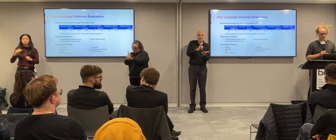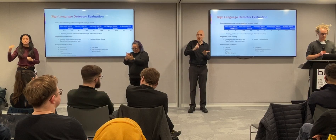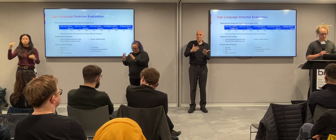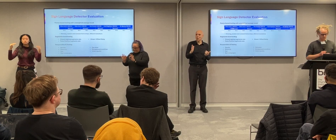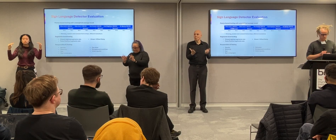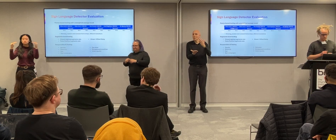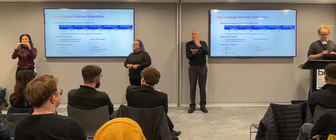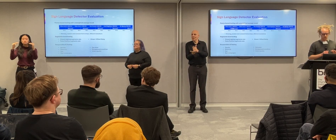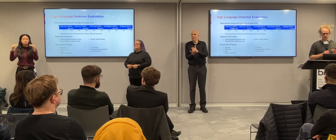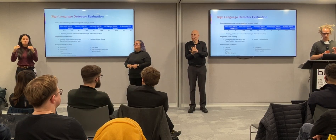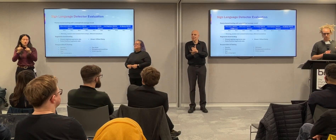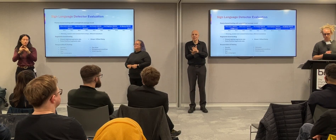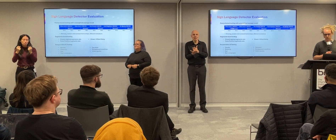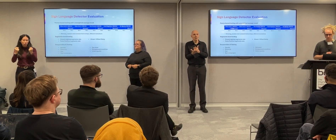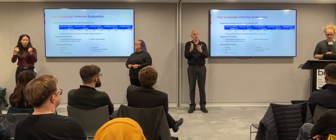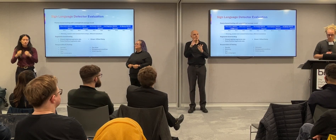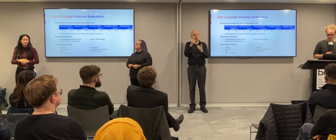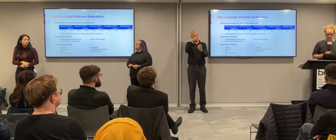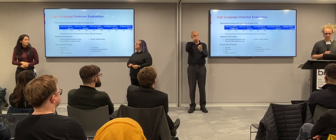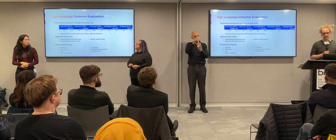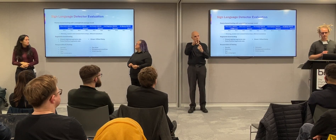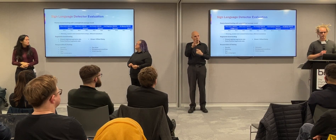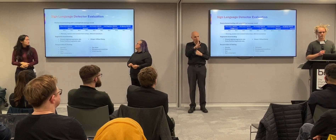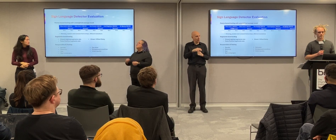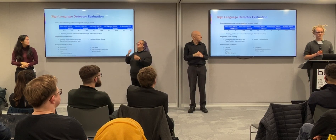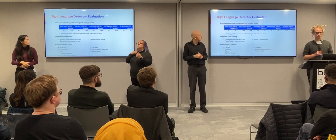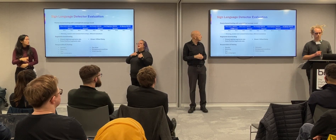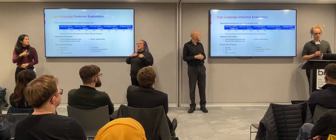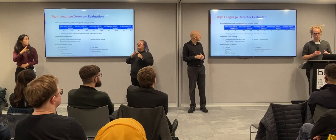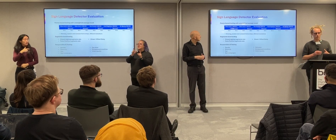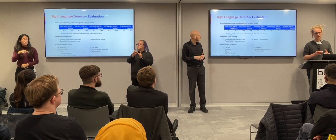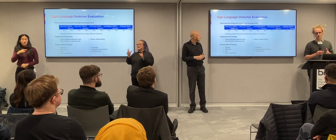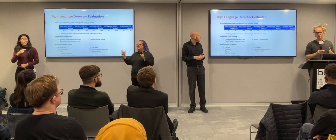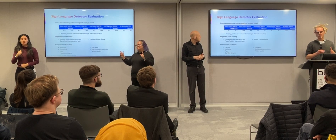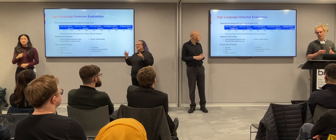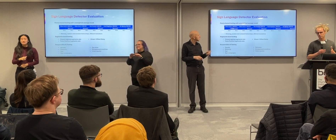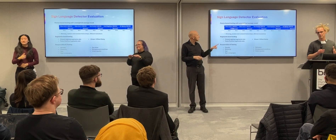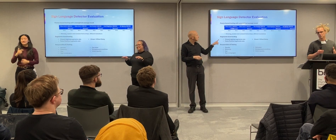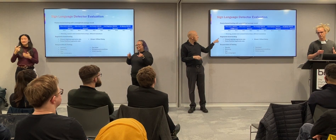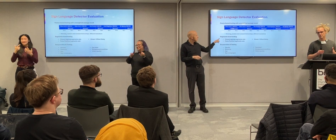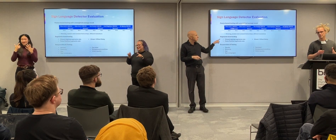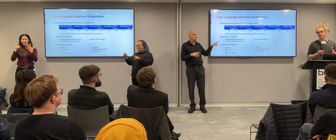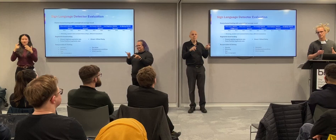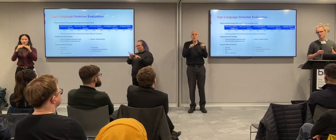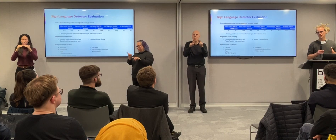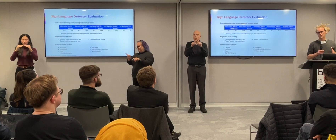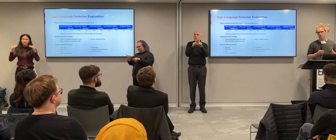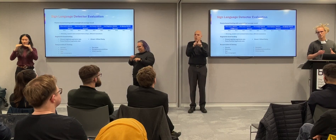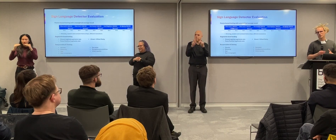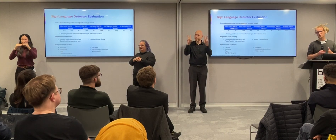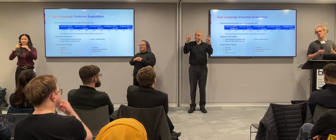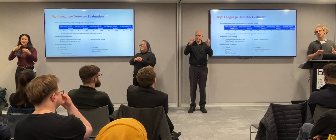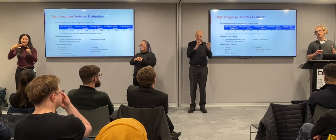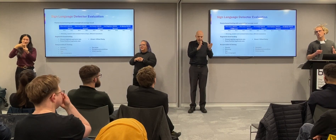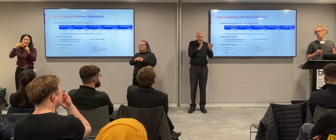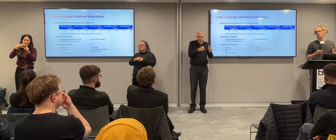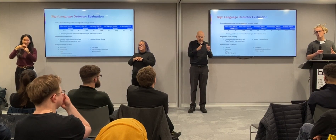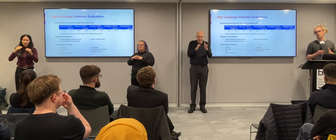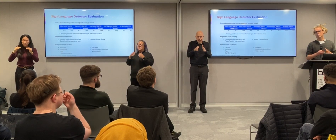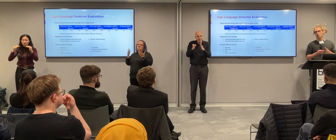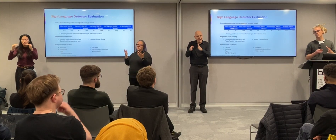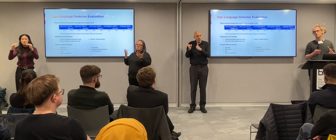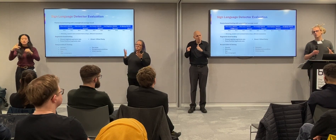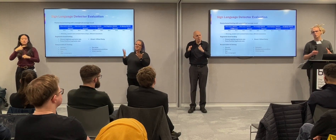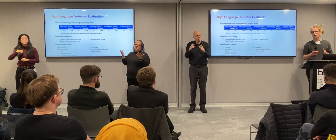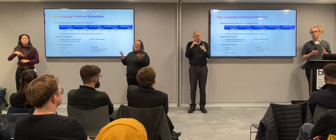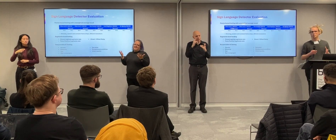cases. We perform segment level testing, so we are actually interested that nothing, kind